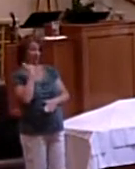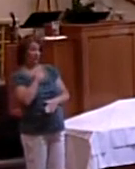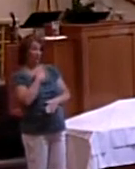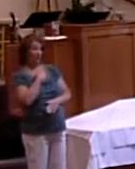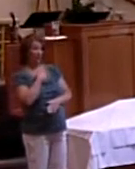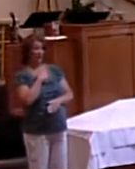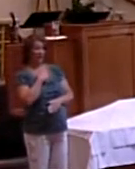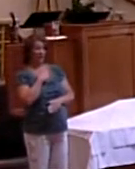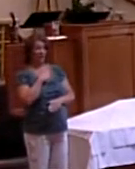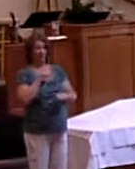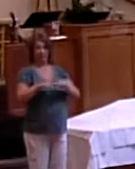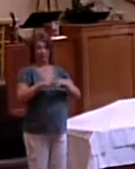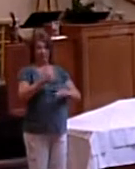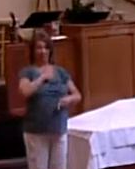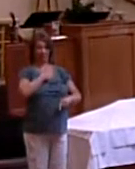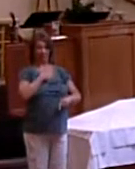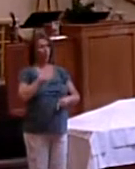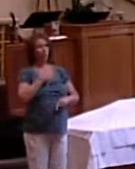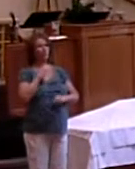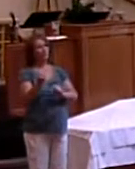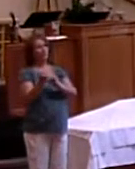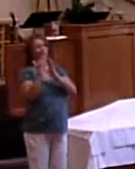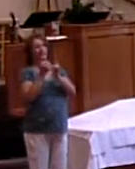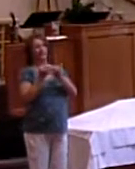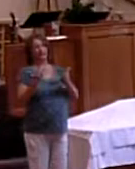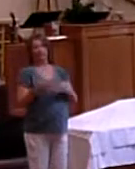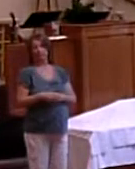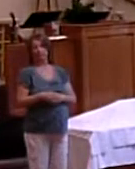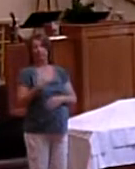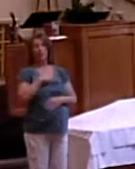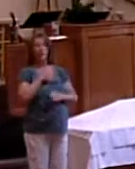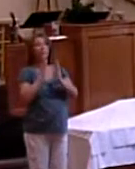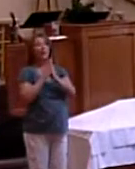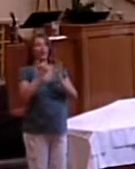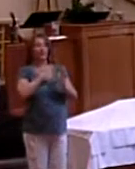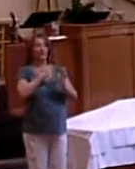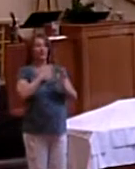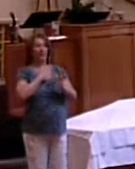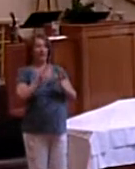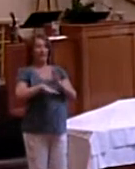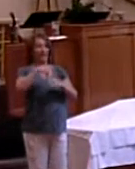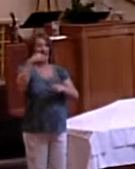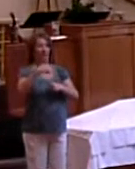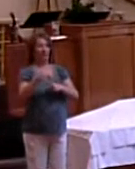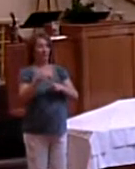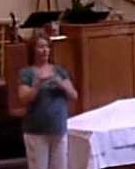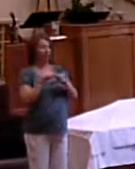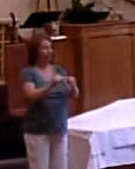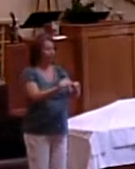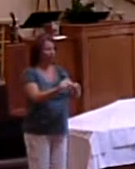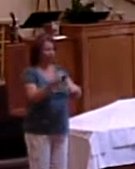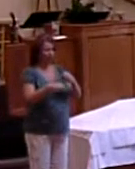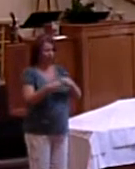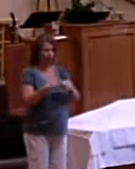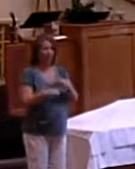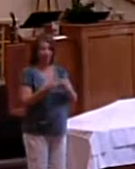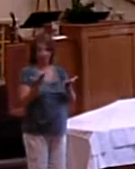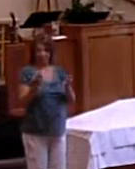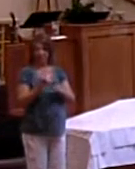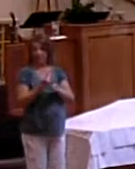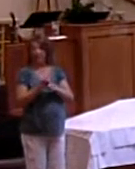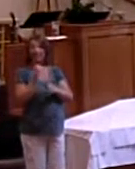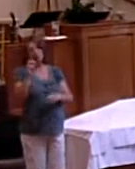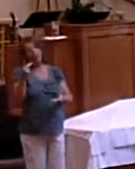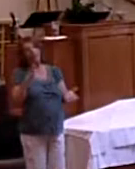face any endurance of anything. We always pray for ourselves to be out of the endurance. We are normally, and it's okay to do that,